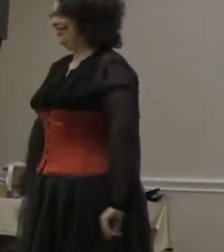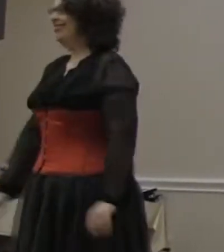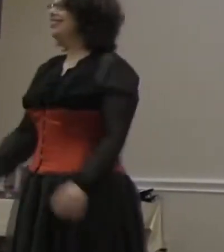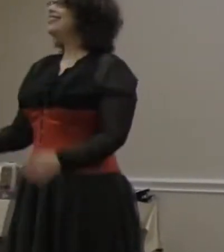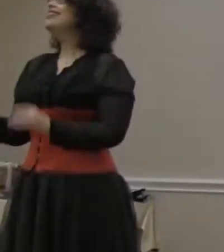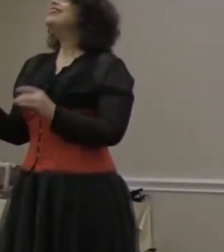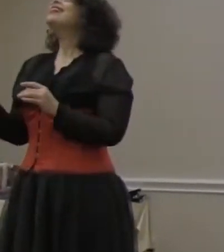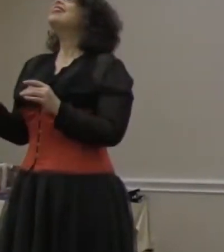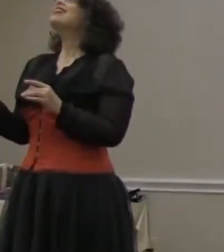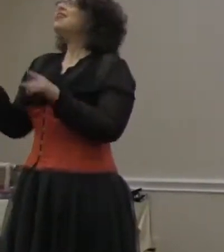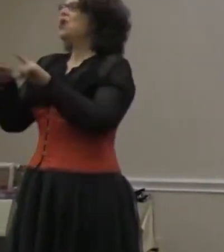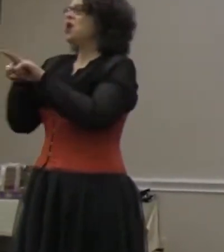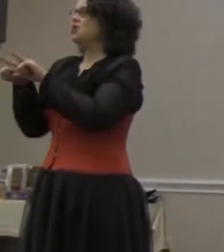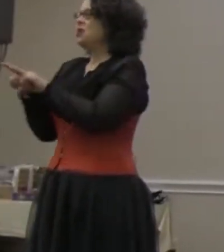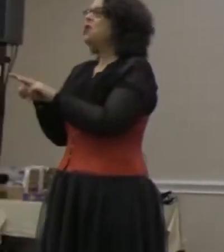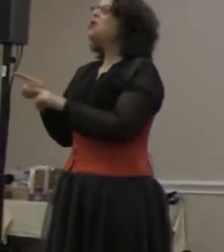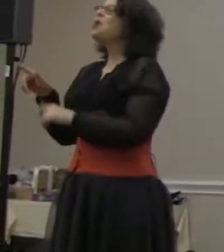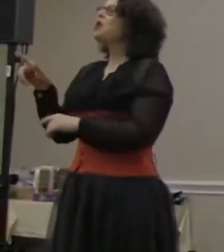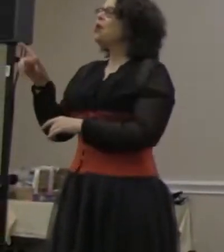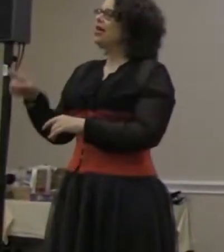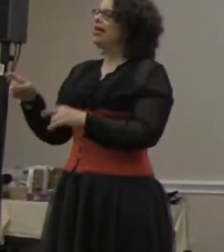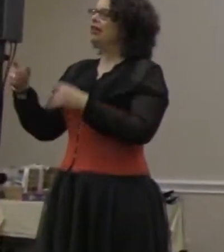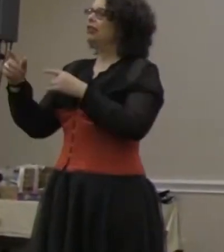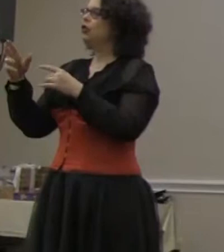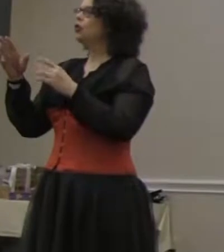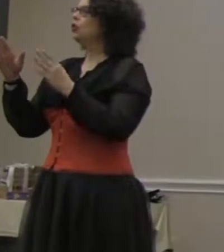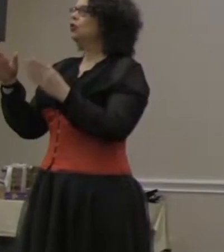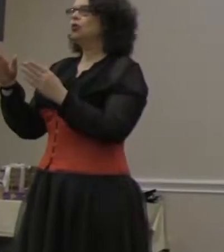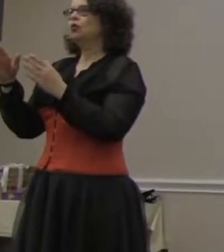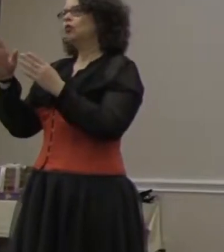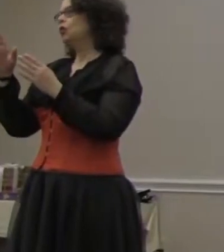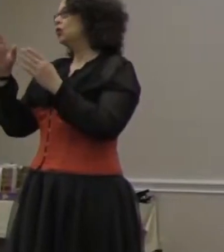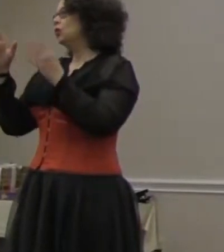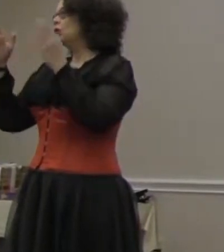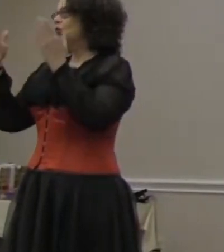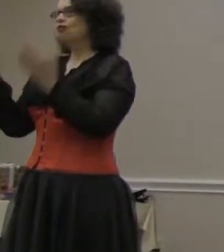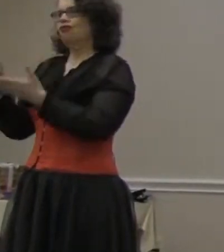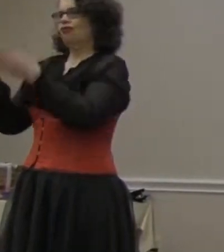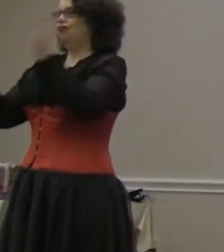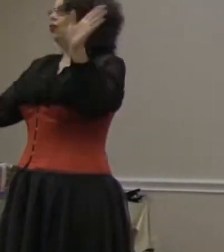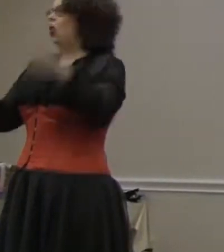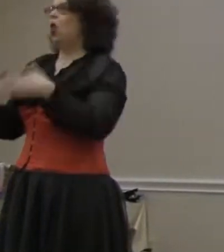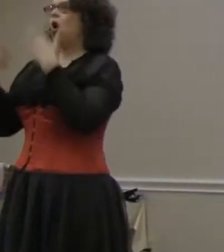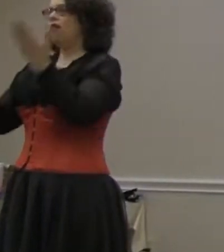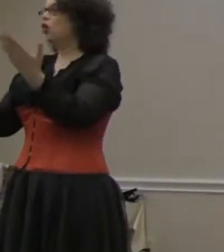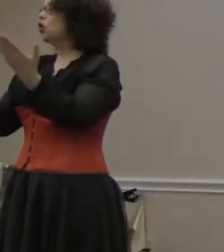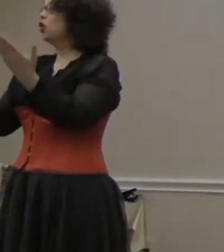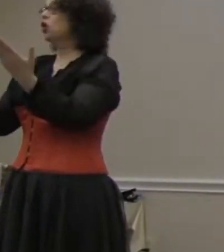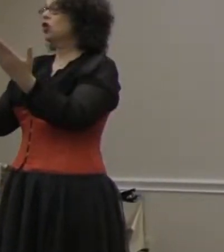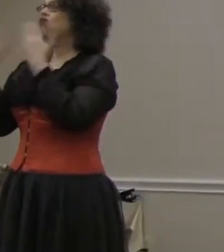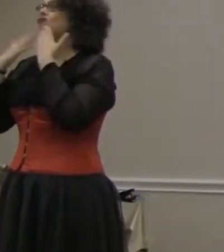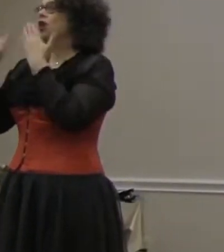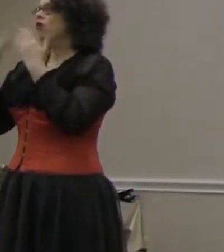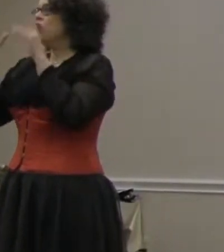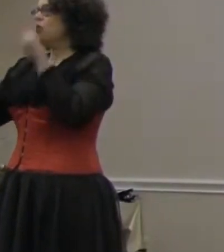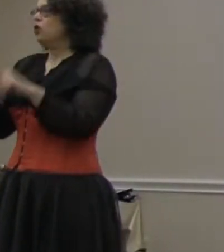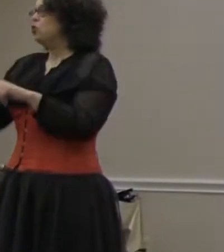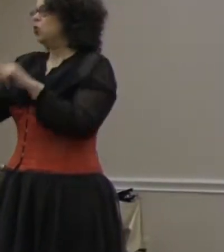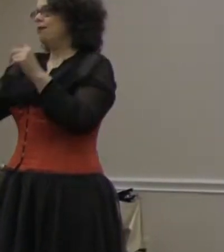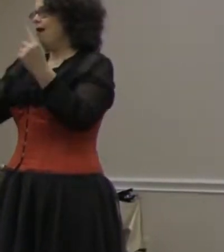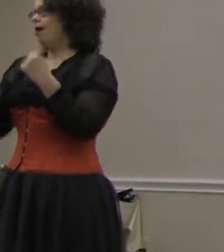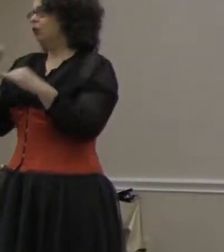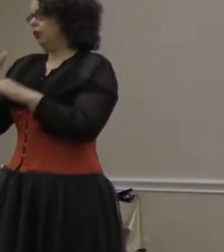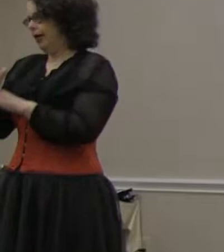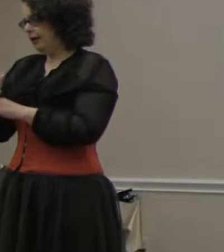I also need to publicly offer up words of gratitude to someone who could not be here this